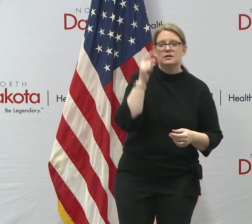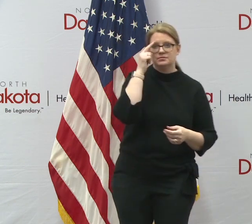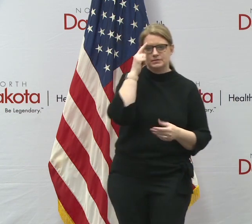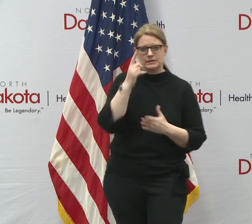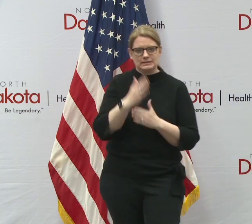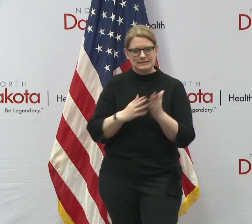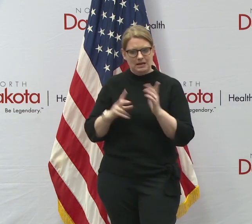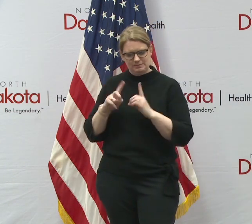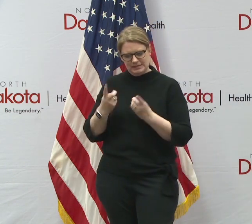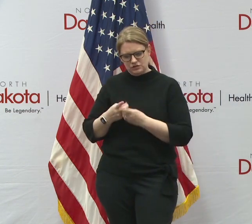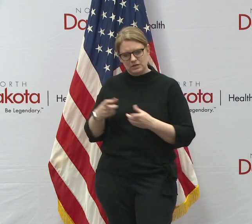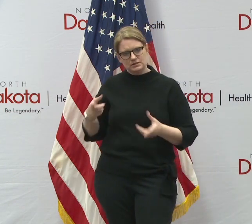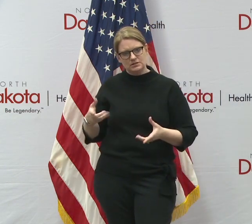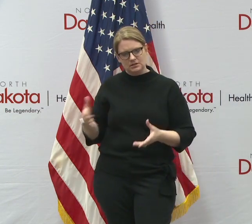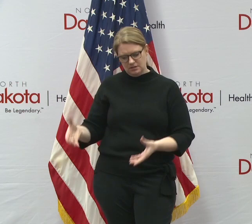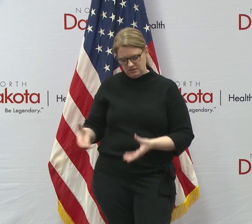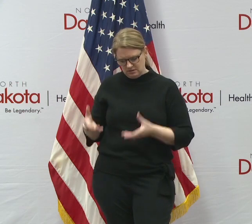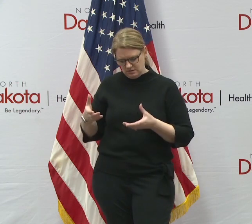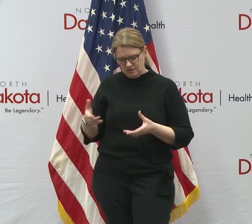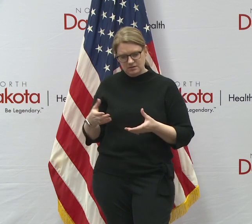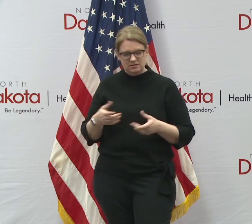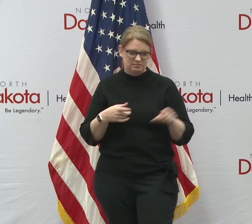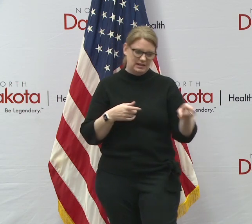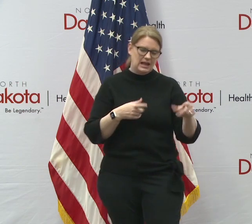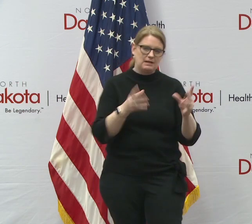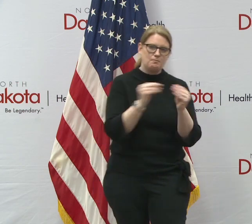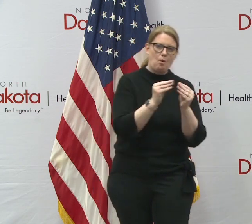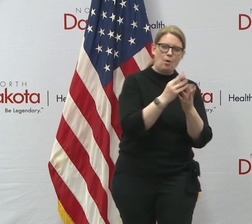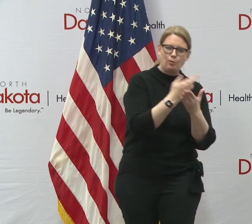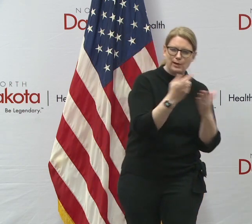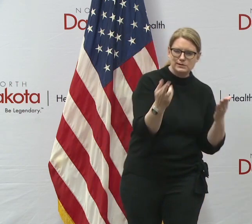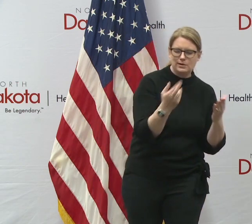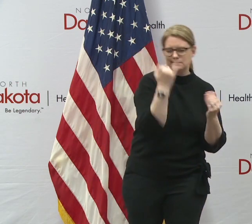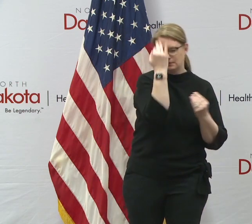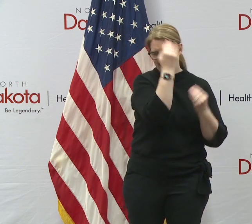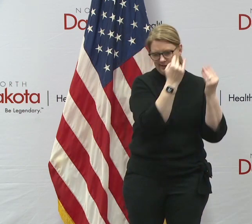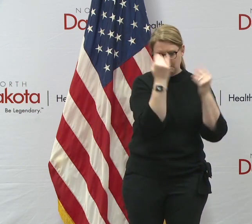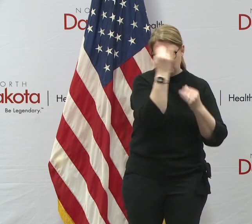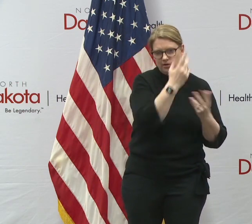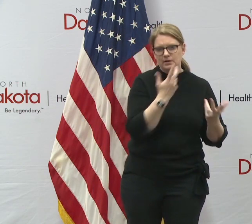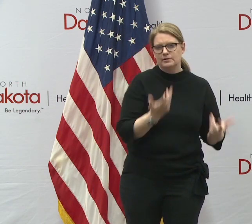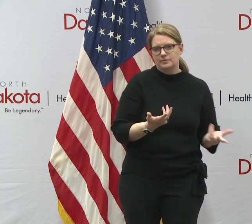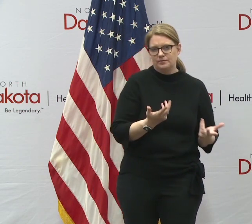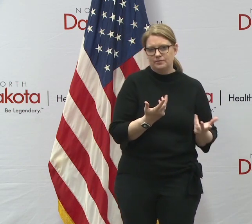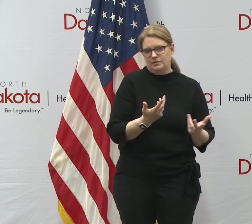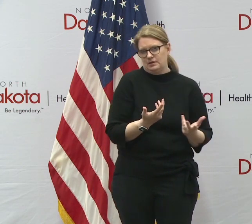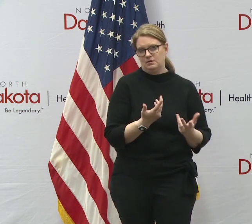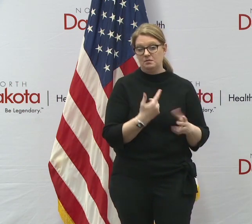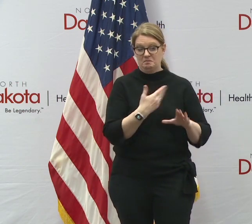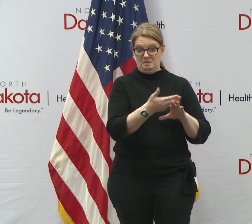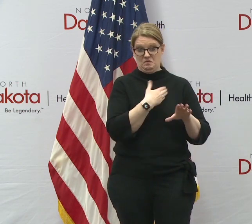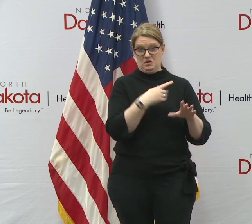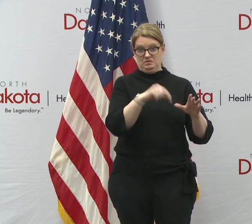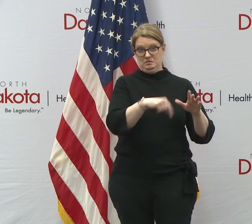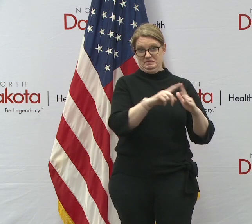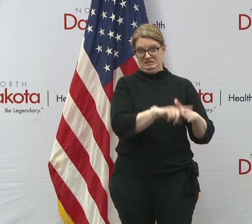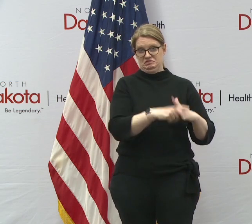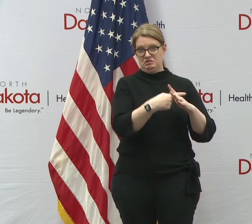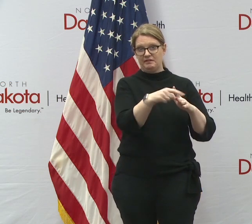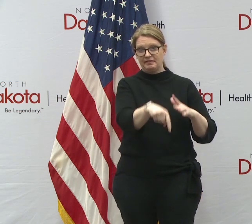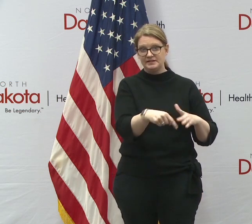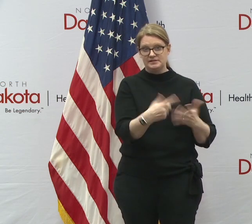some districts had got more resources, had spent more time thinking about it. Some had thought about it, even before we got to this whole COVID